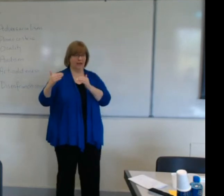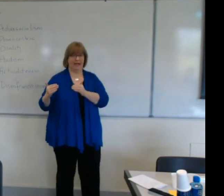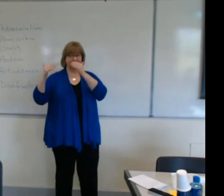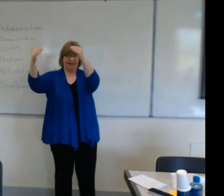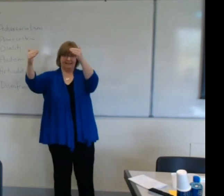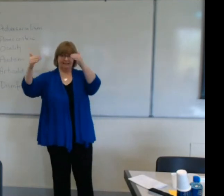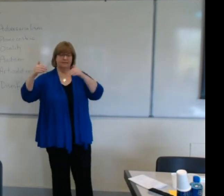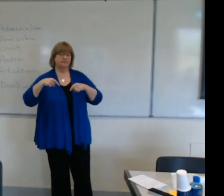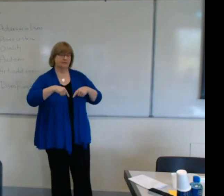a European level.